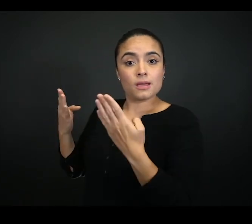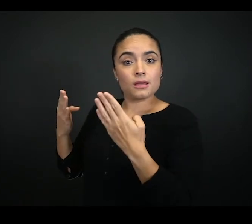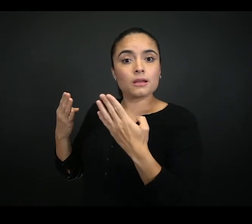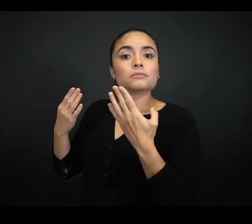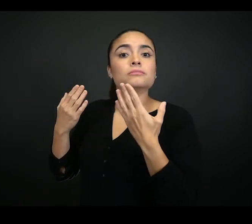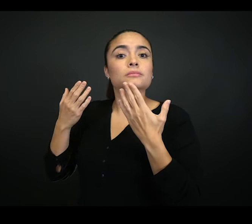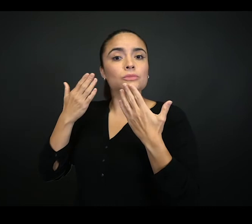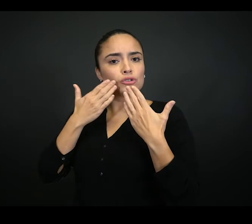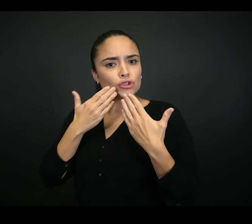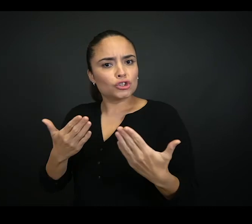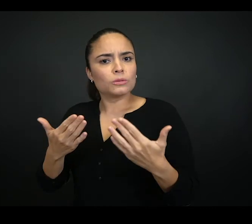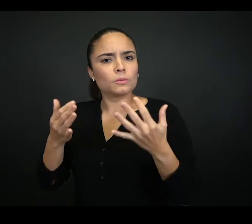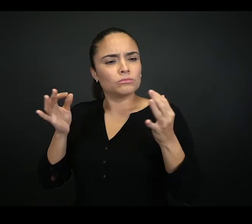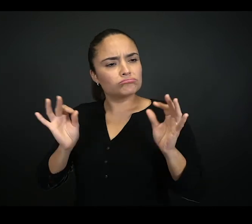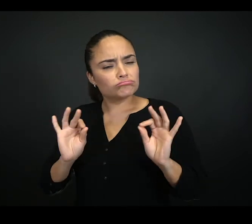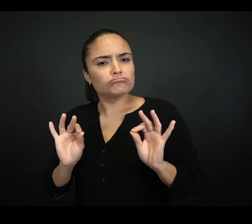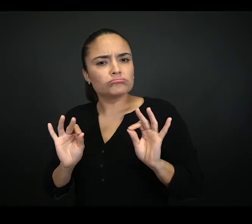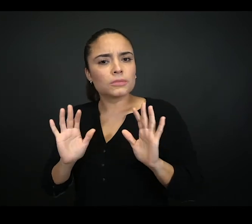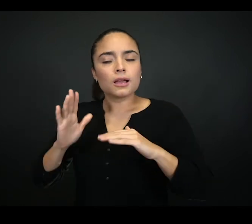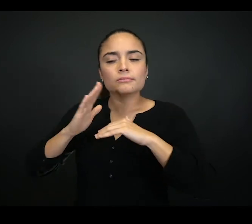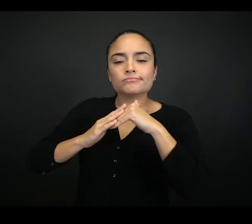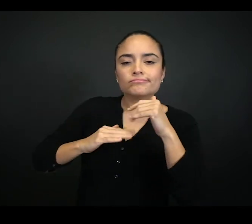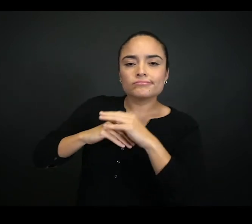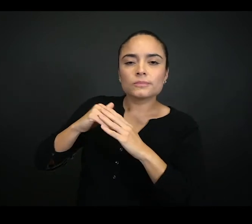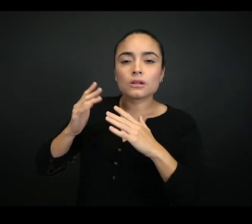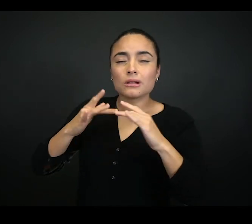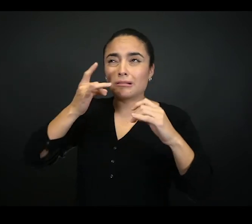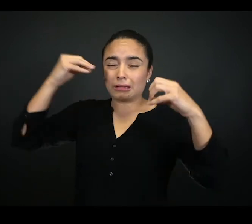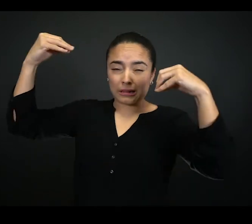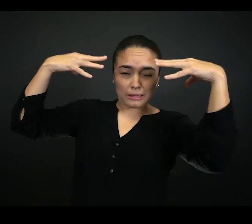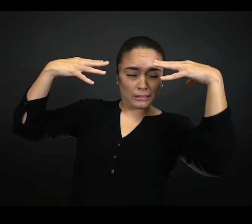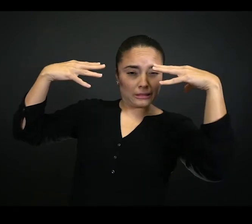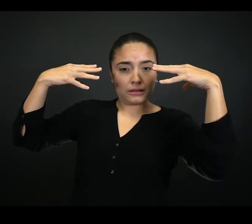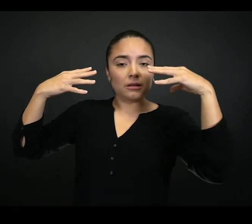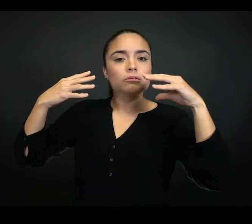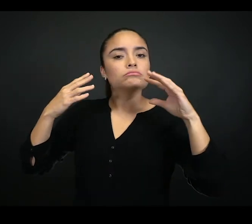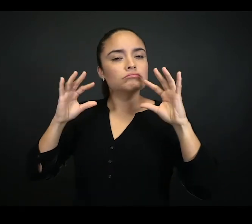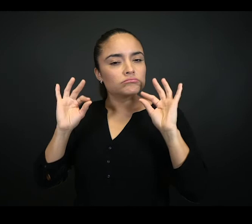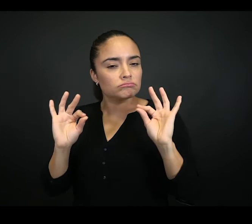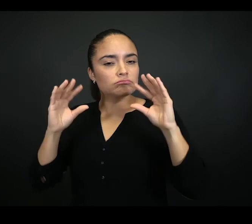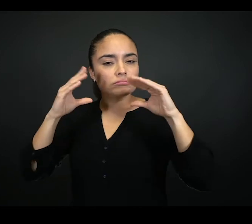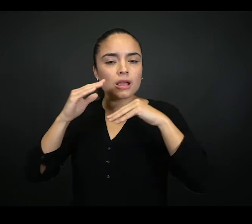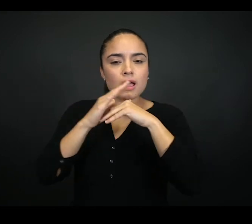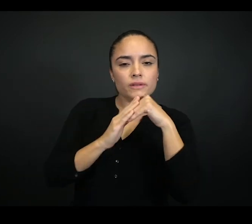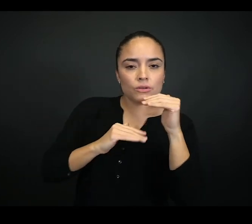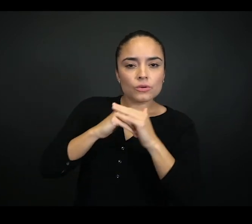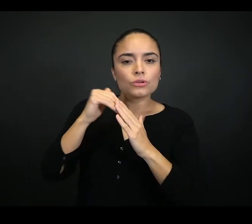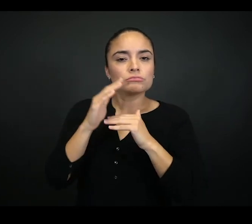low-light, comfortable. There's a TV in there. Like I said, people have lived the experience working in